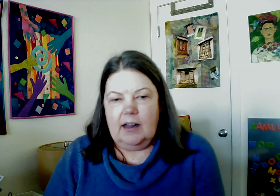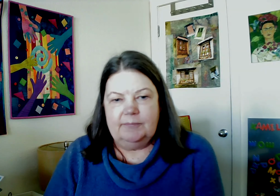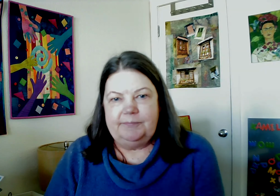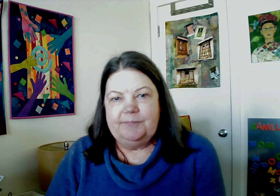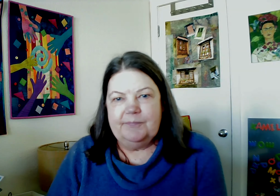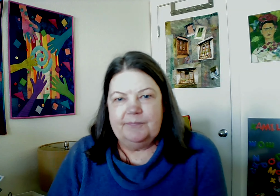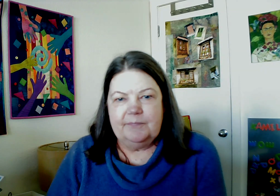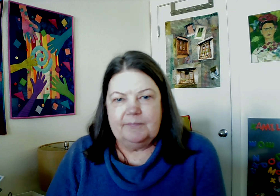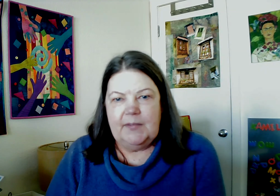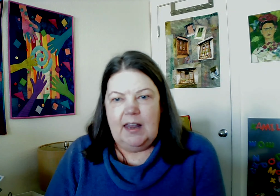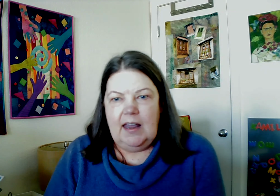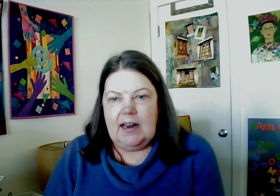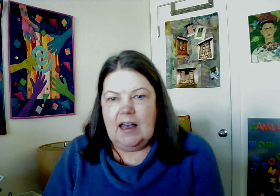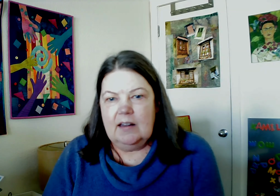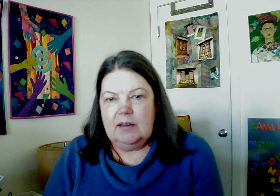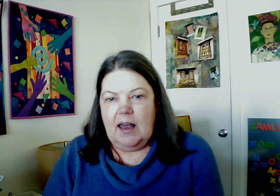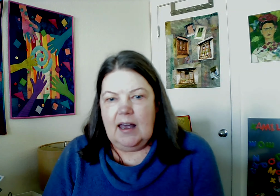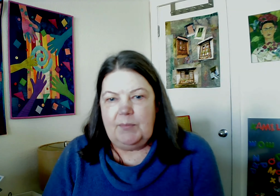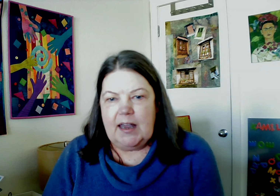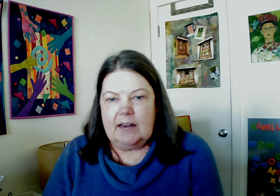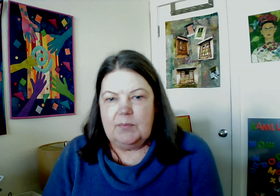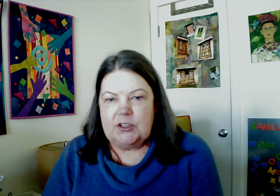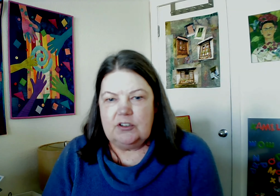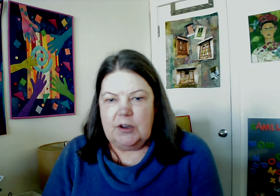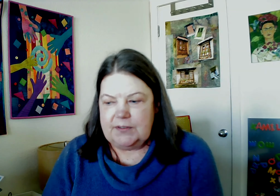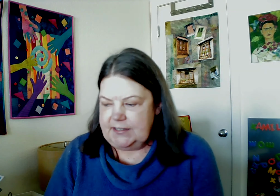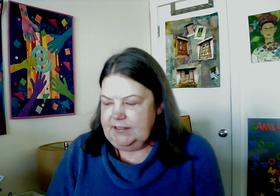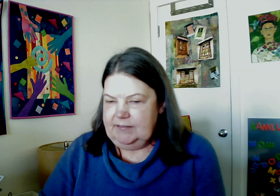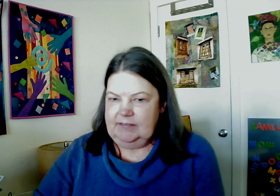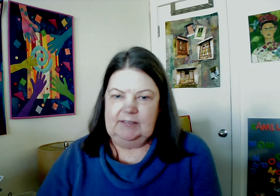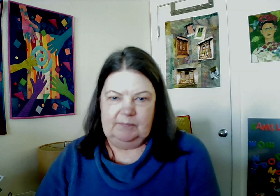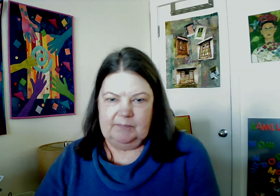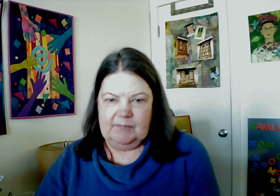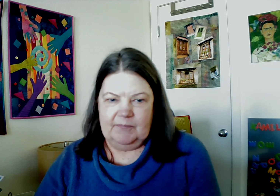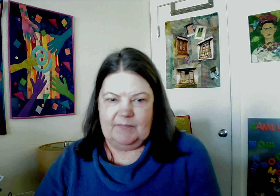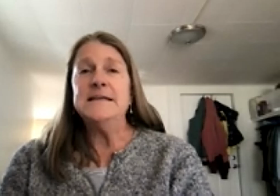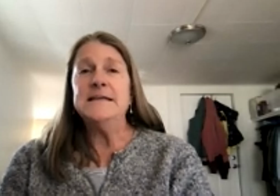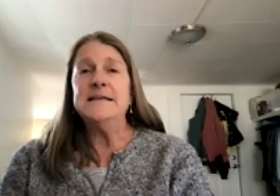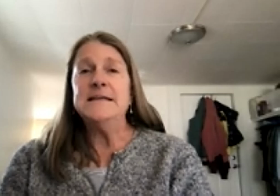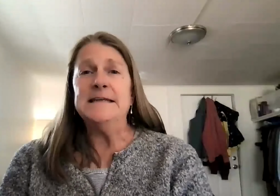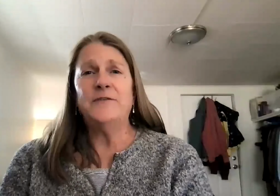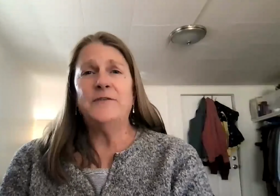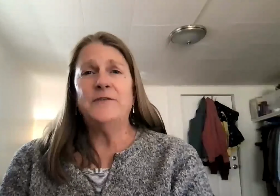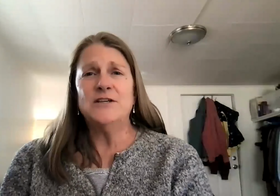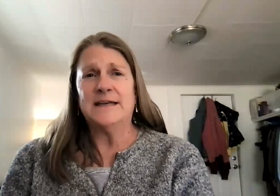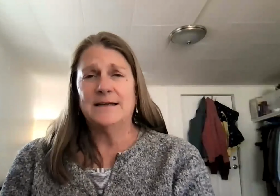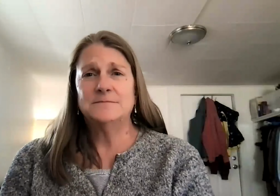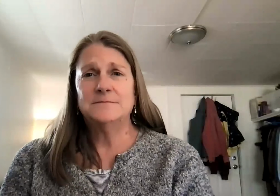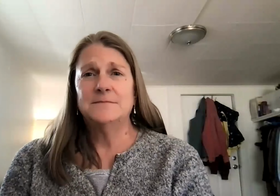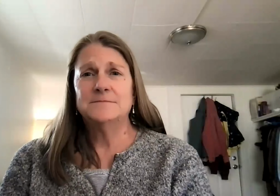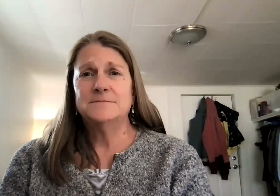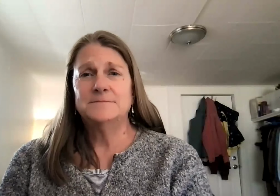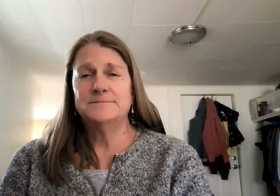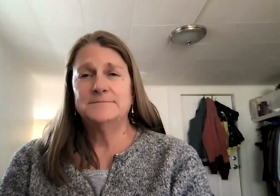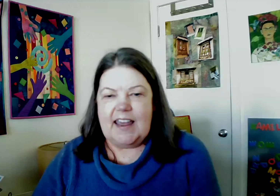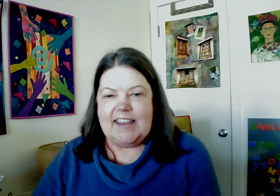this call. And I'll pick on Commissioner Jones. You didn't give your vision. Oh,